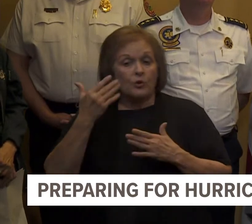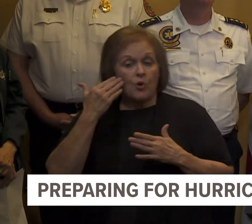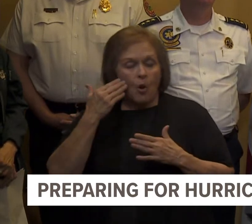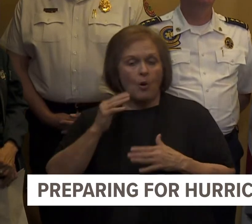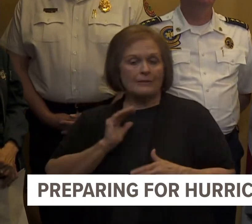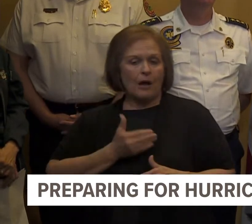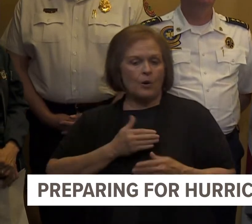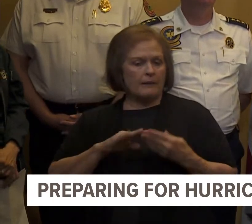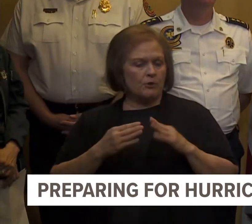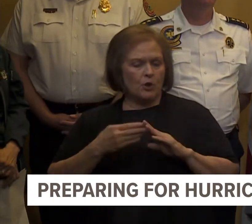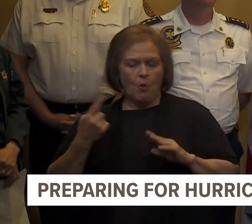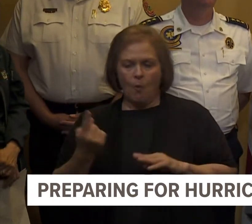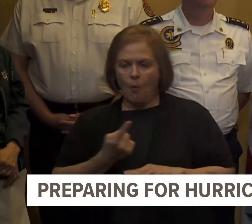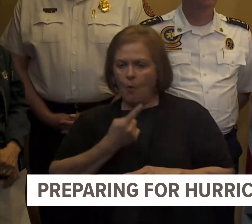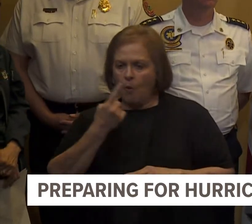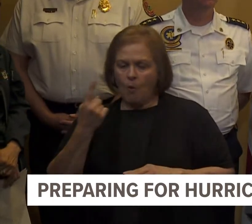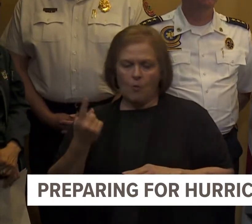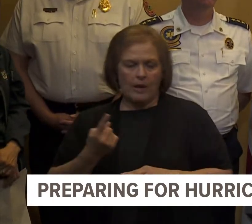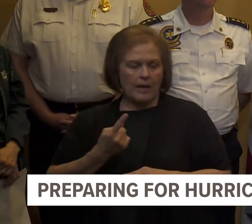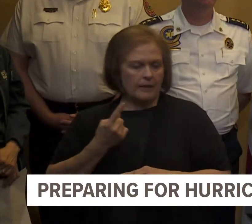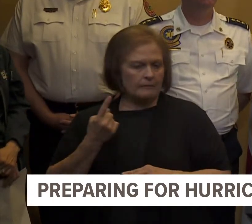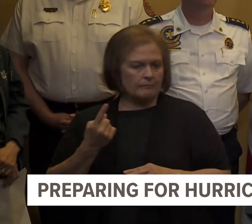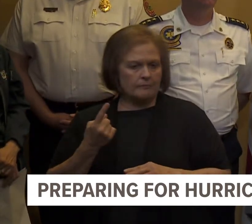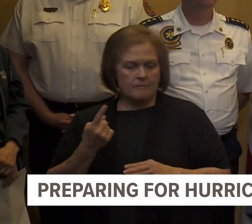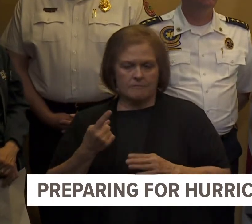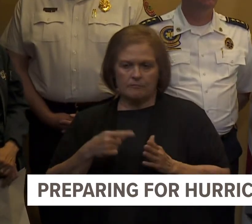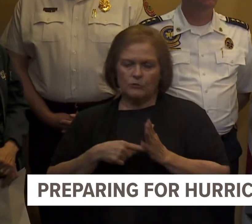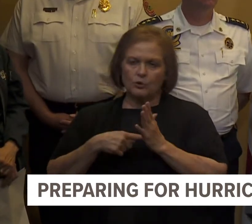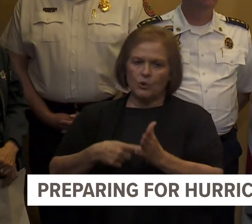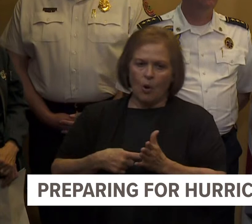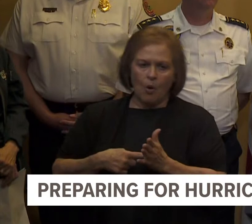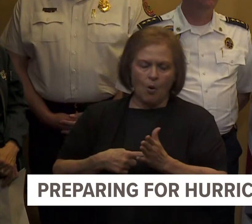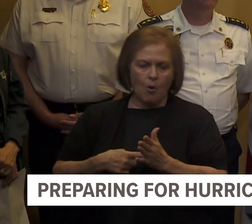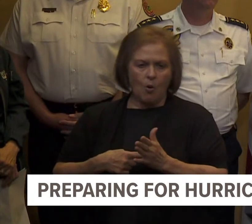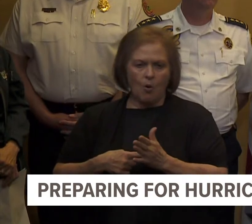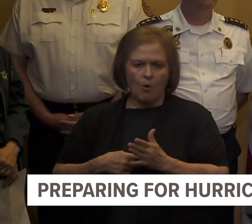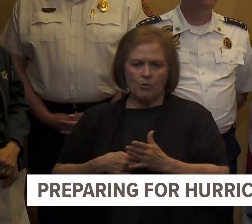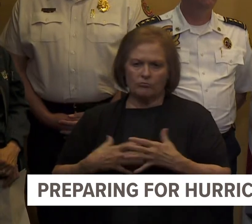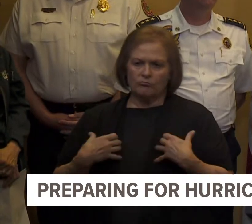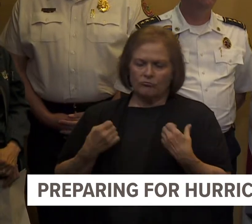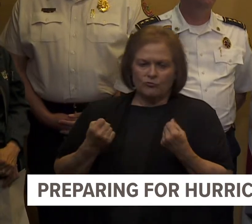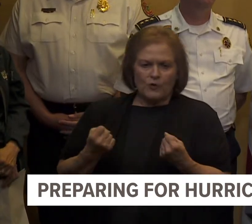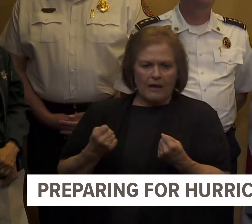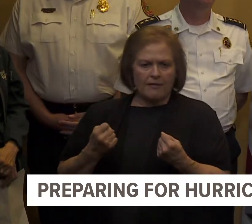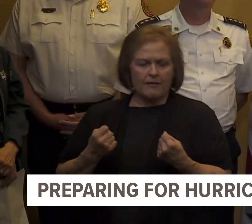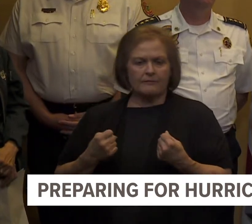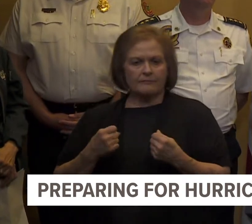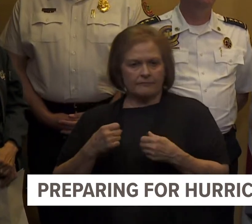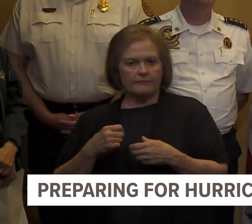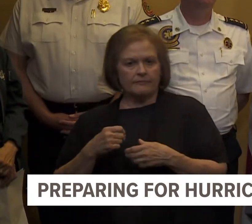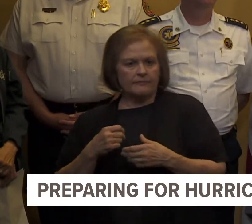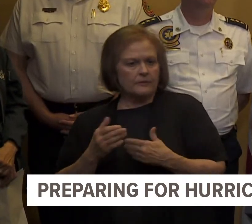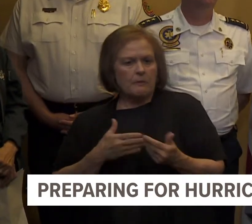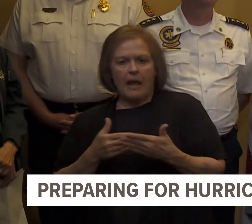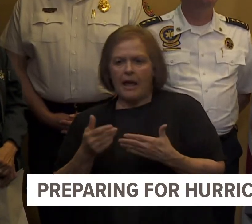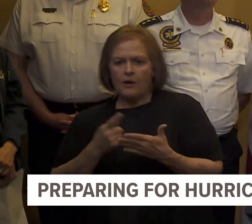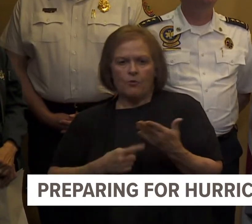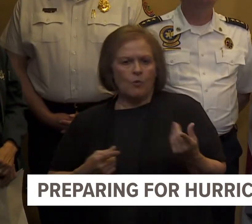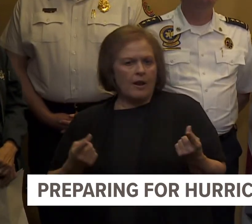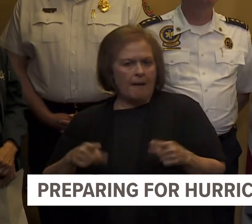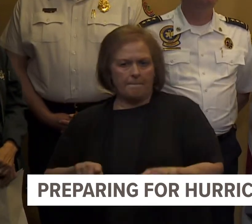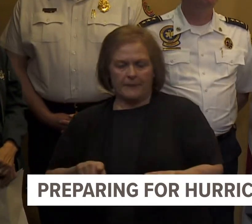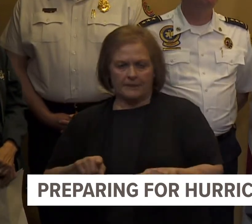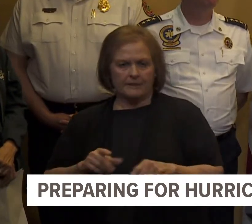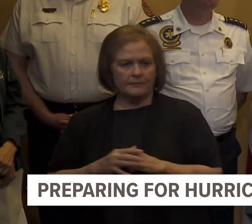our communities will always exemplify what resiliency and unity looks like, no matter what adversity we